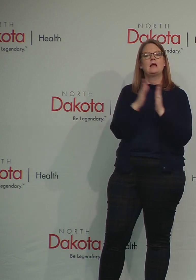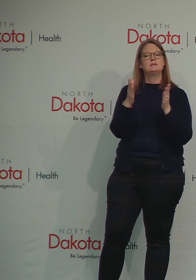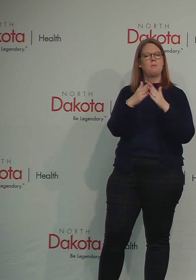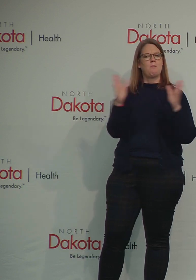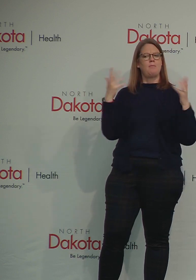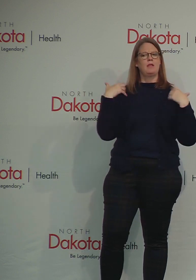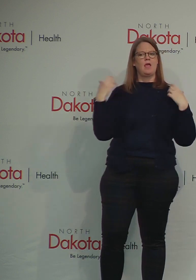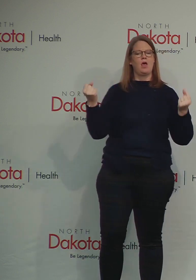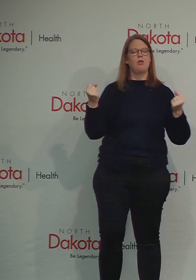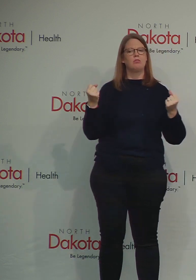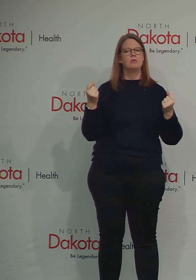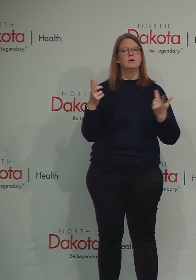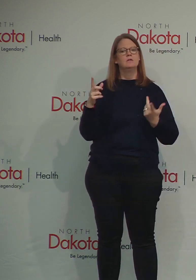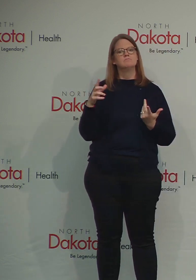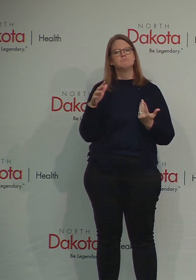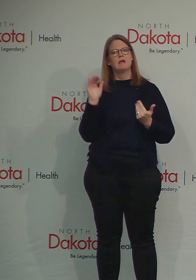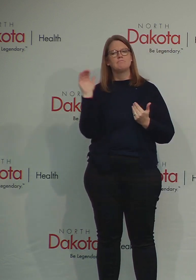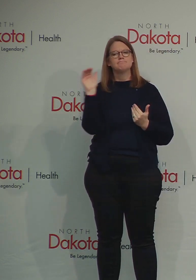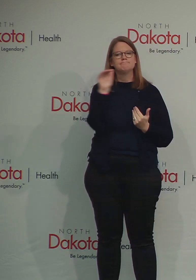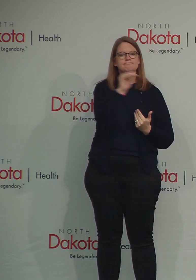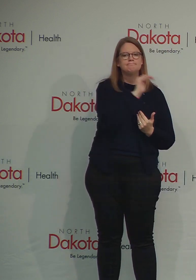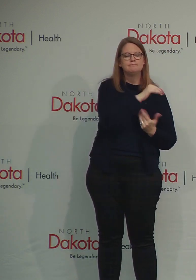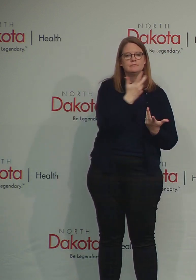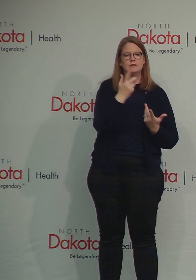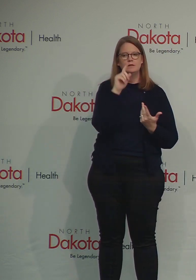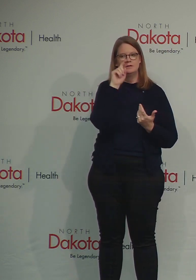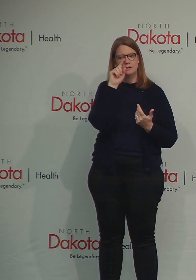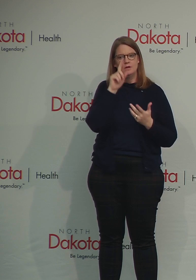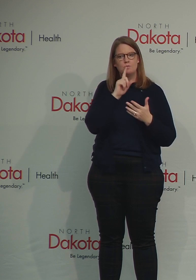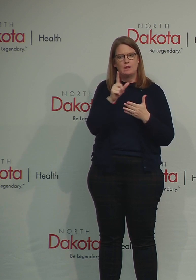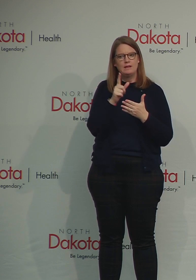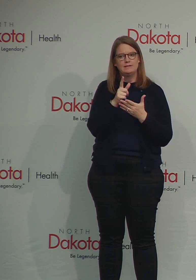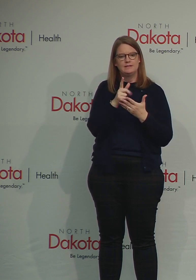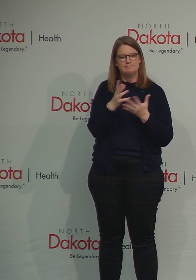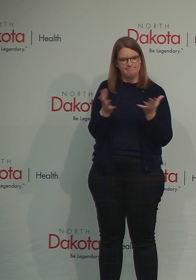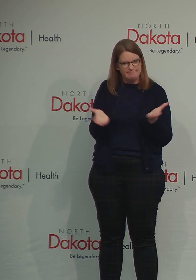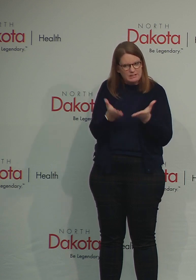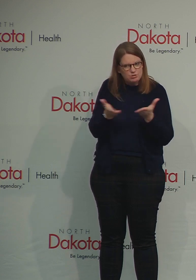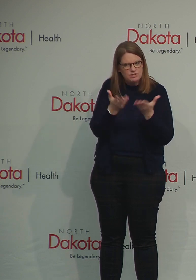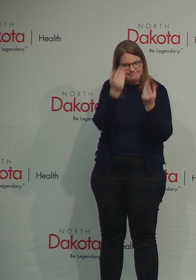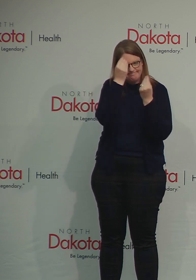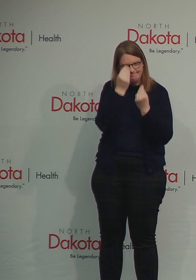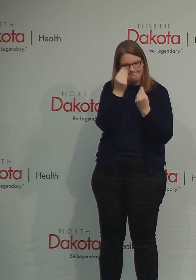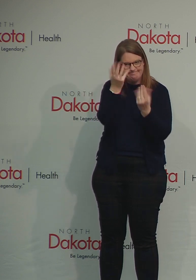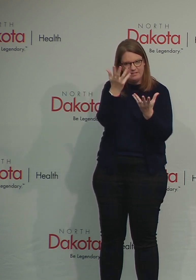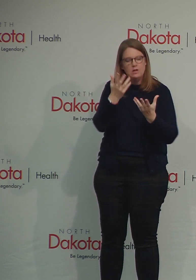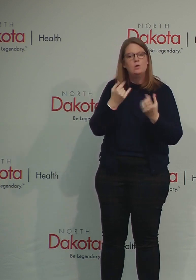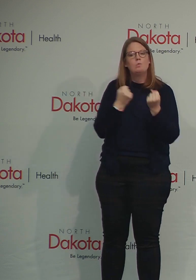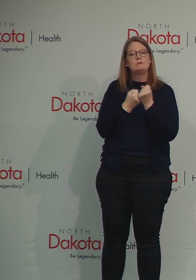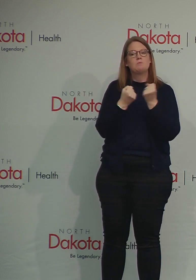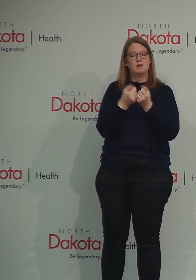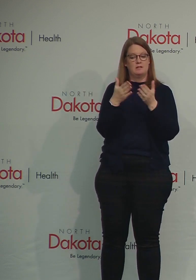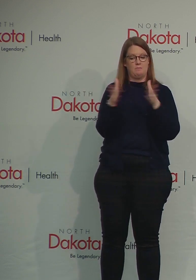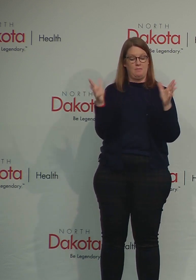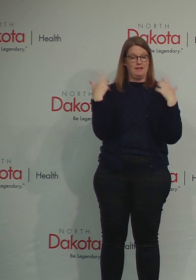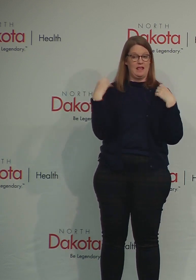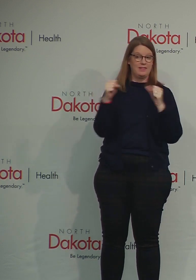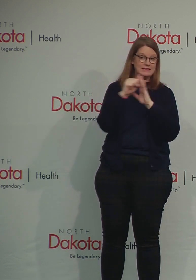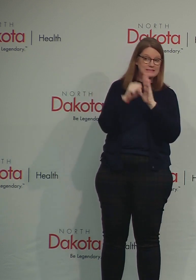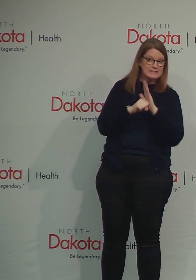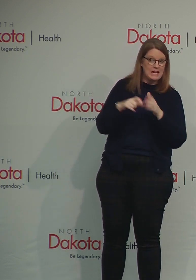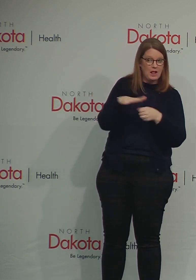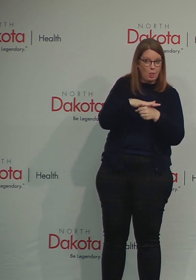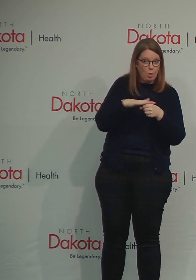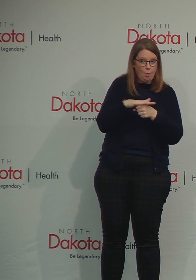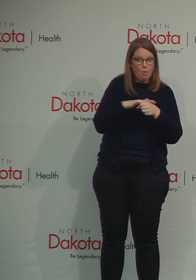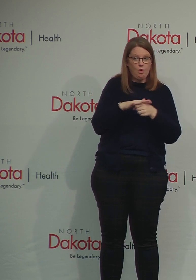officials around the country to share this advice, and so we're joining and supporting our public health officials both at the state and local level by sharing